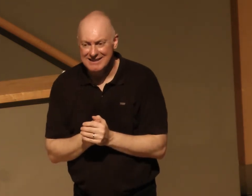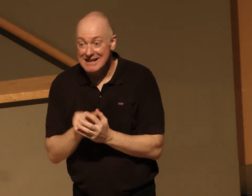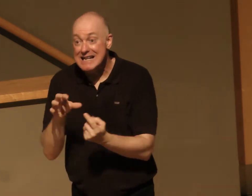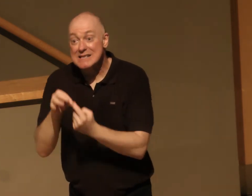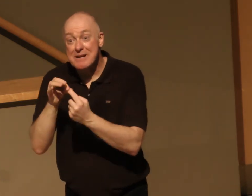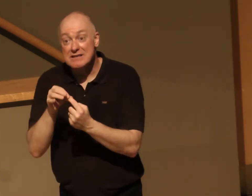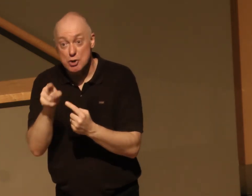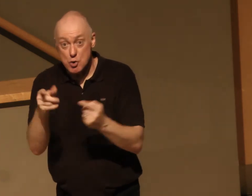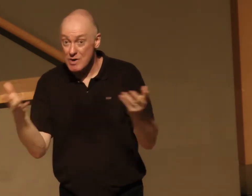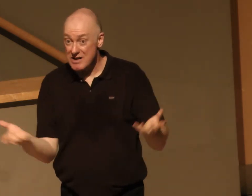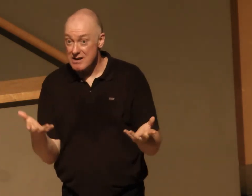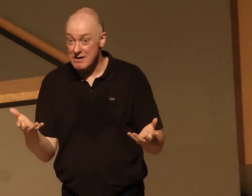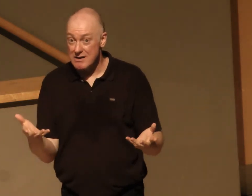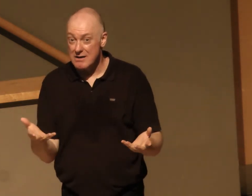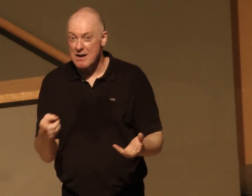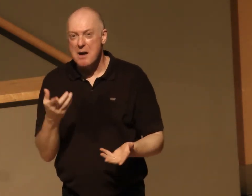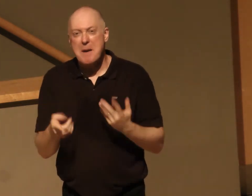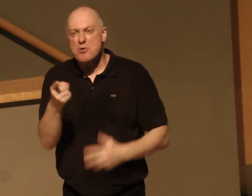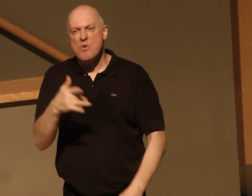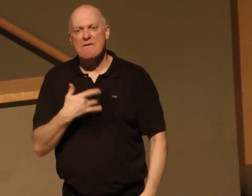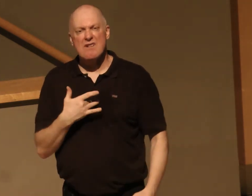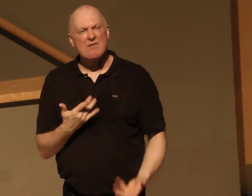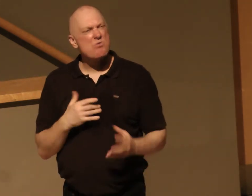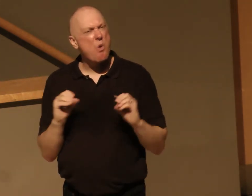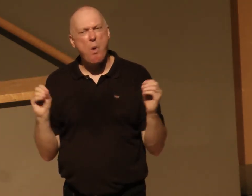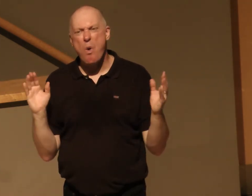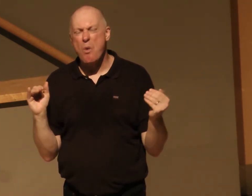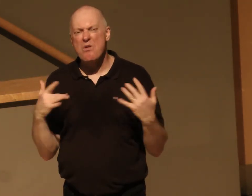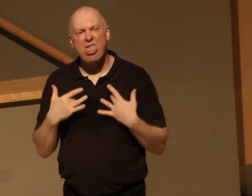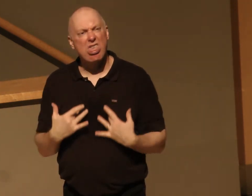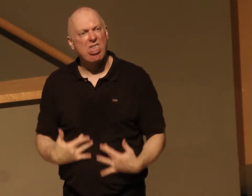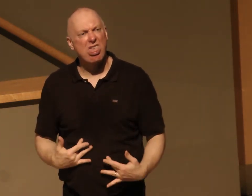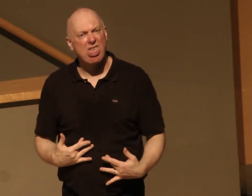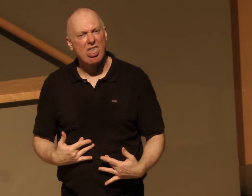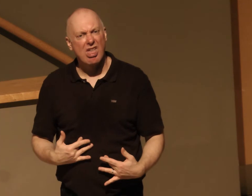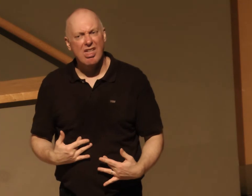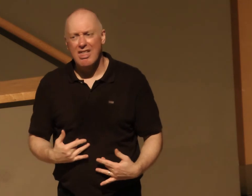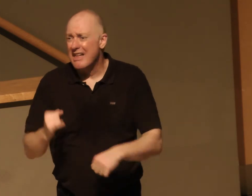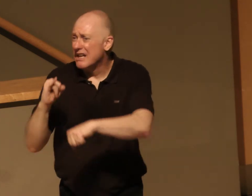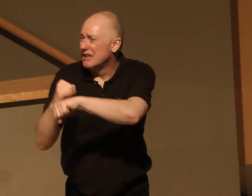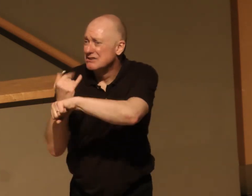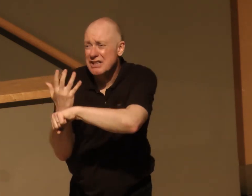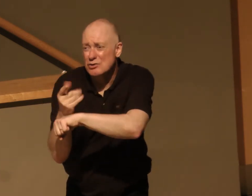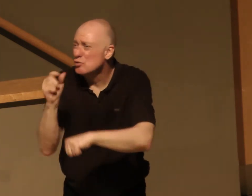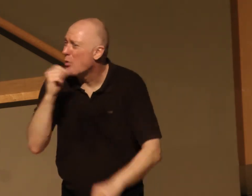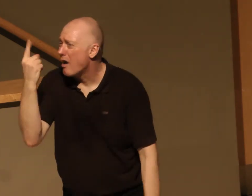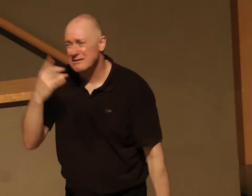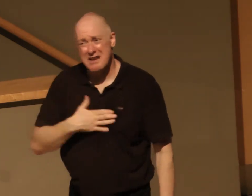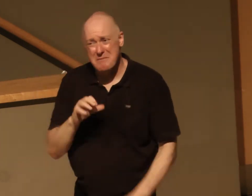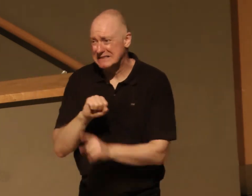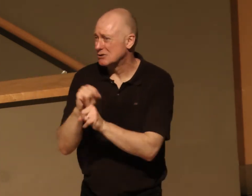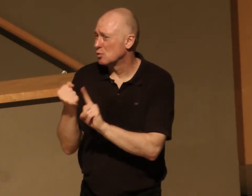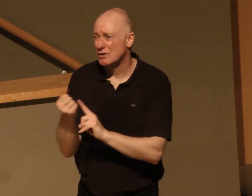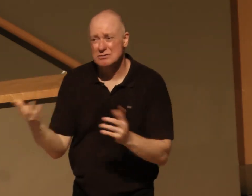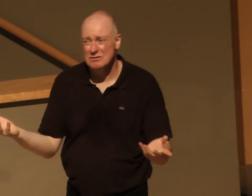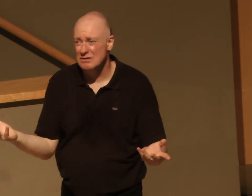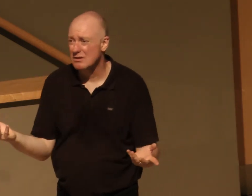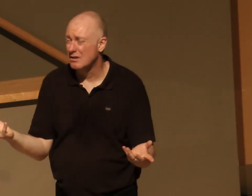in this room today you're feeling a sense of hopelessness and despair you say Jason you don't understand my situation is really hopeless I can't